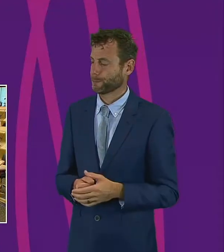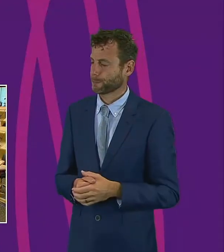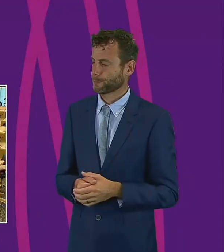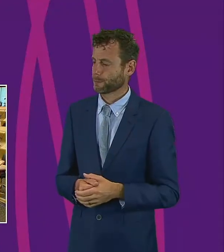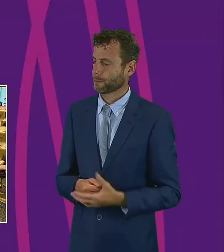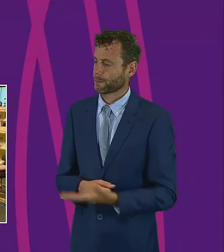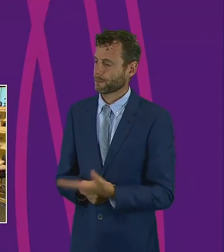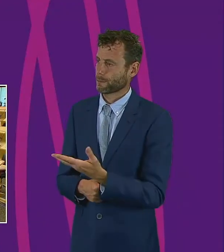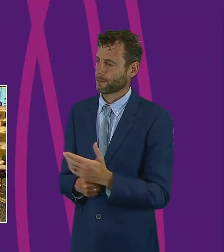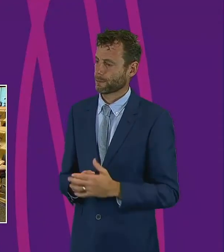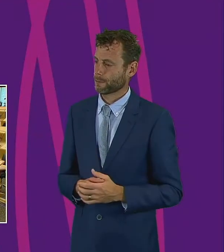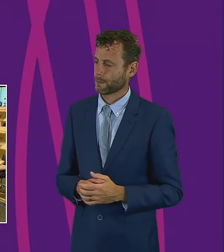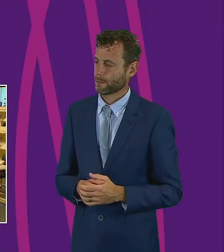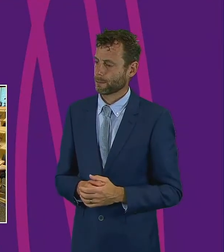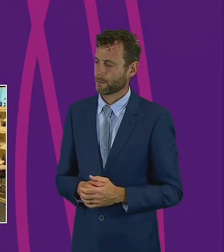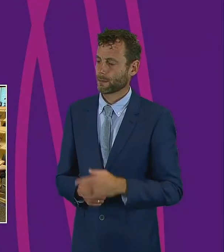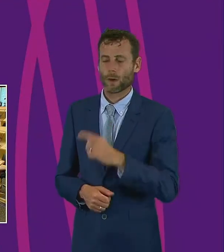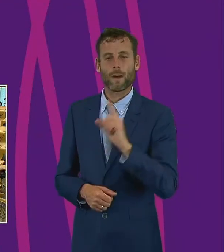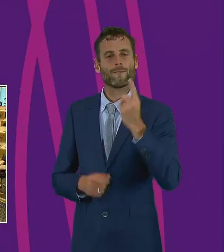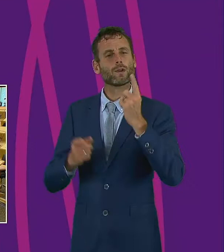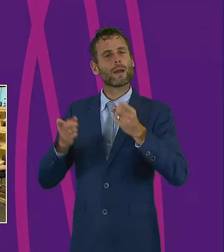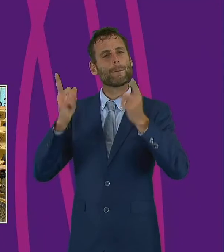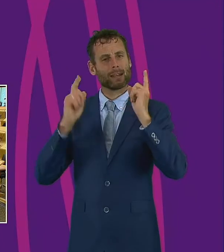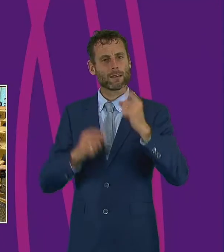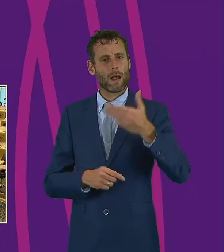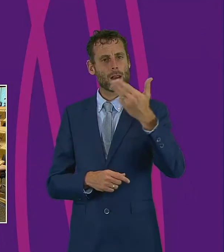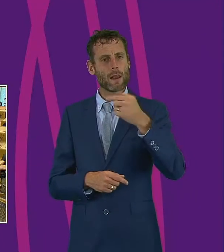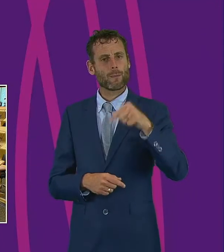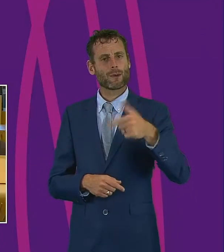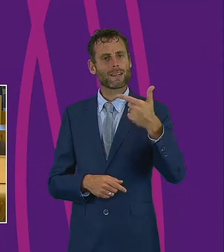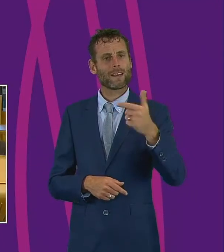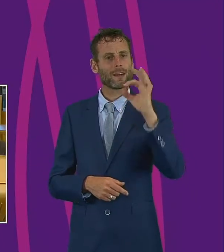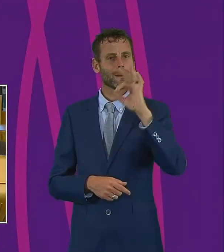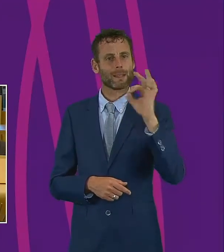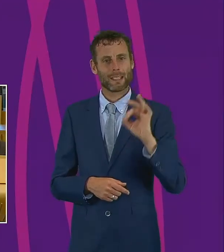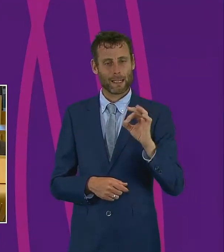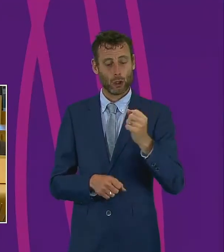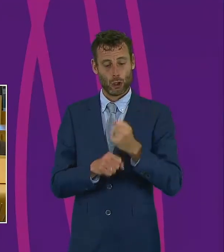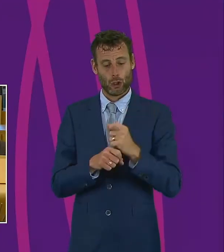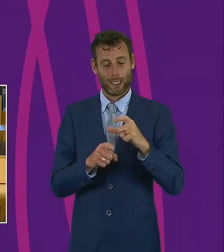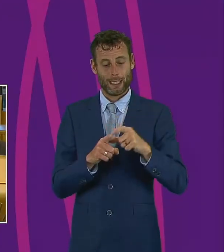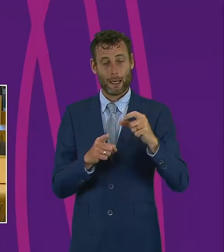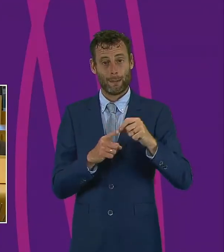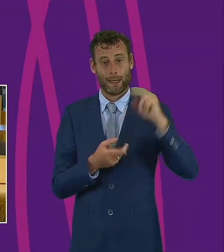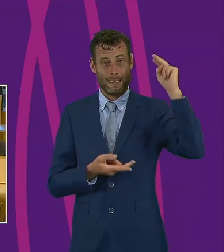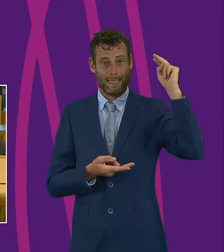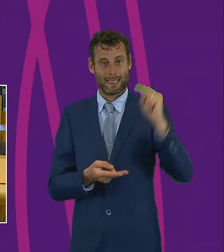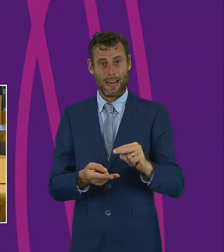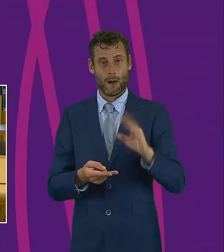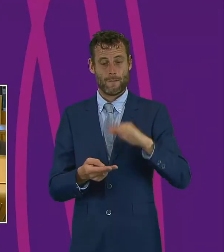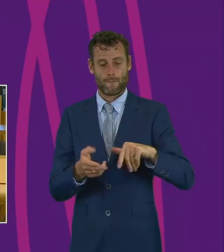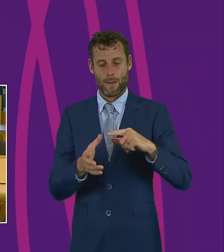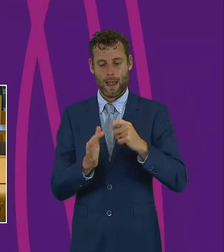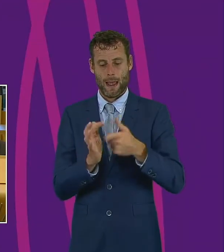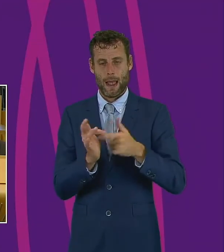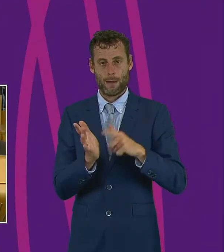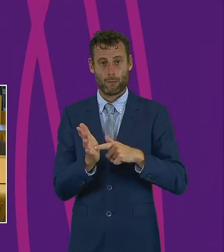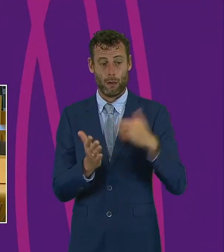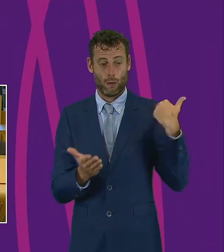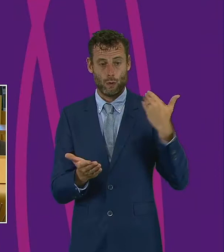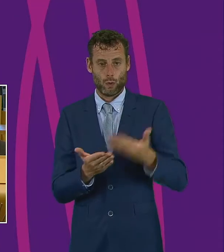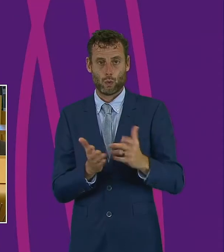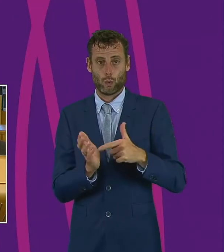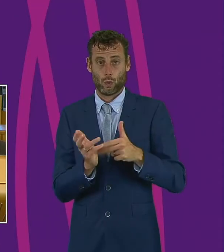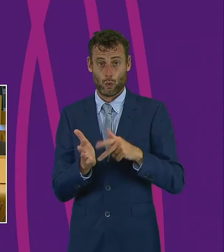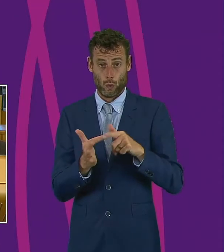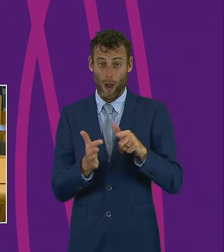Thank you, Presiding Officer. First Minister, the 19.7% decline in Scotland's GDP from April to June is deeply worrying. Does she agree